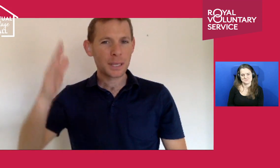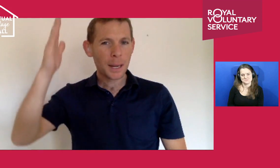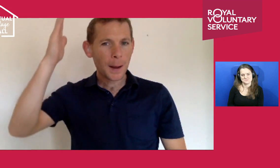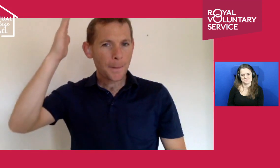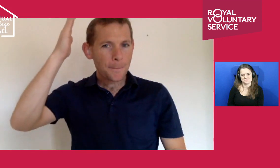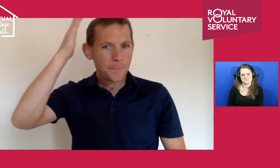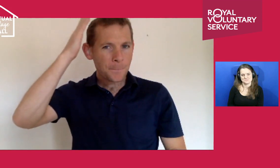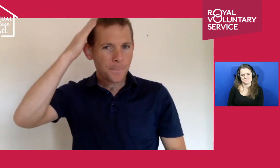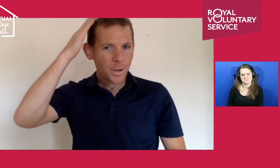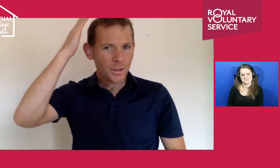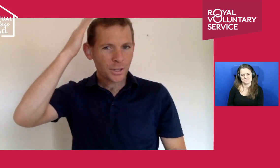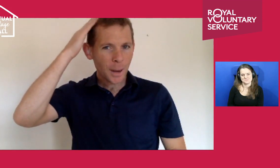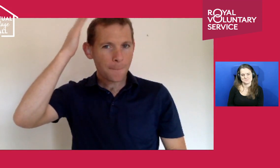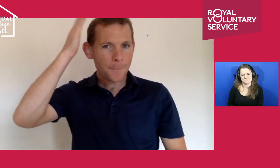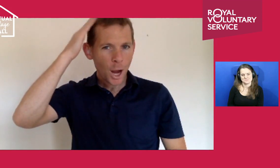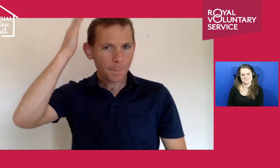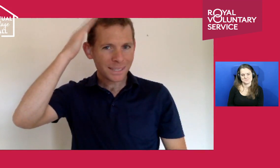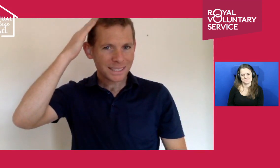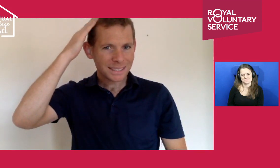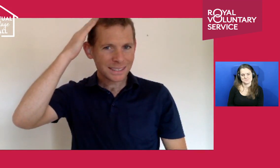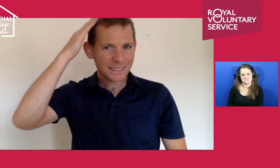Mother.